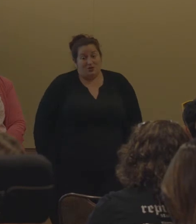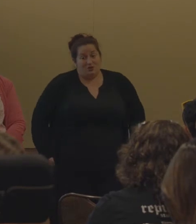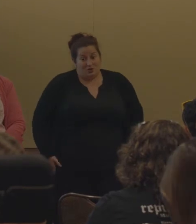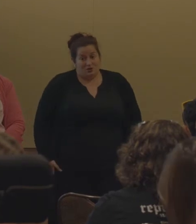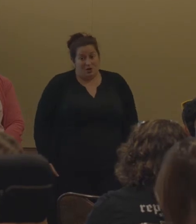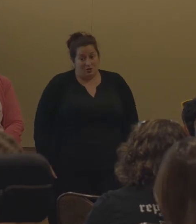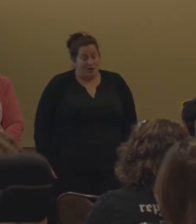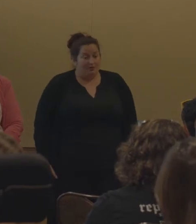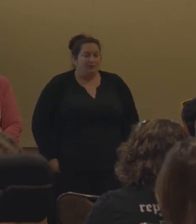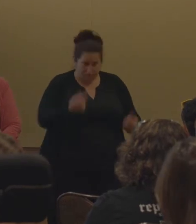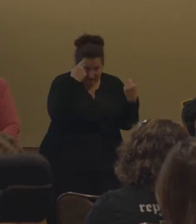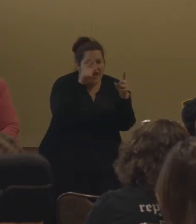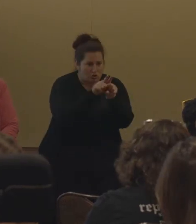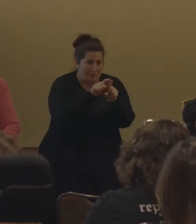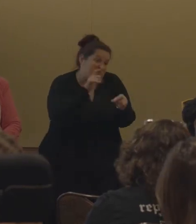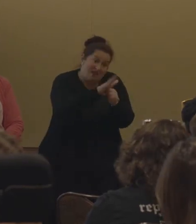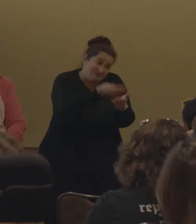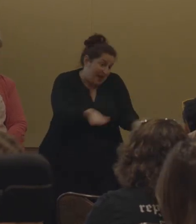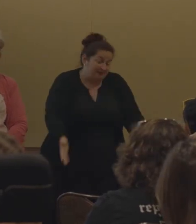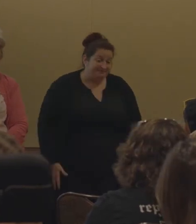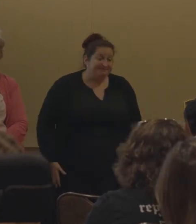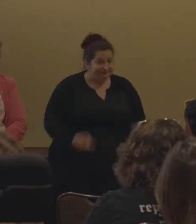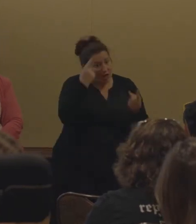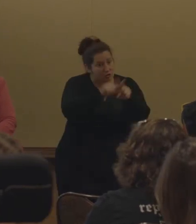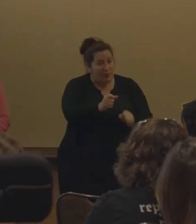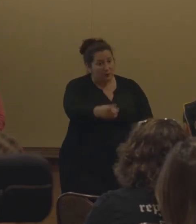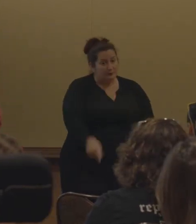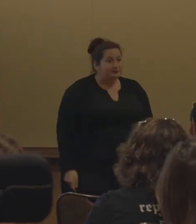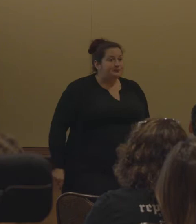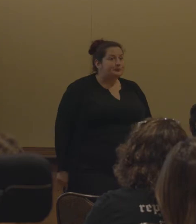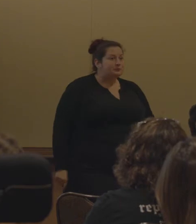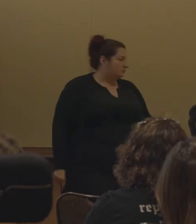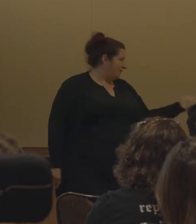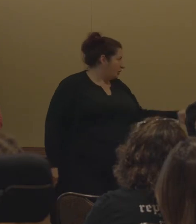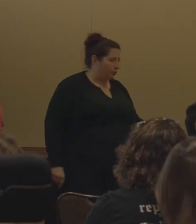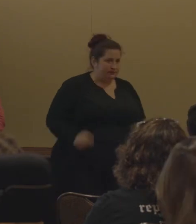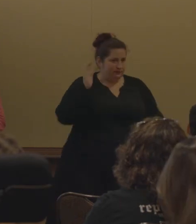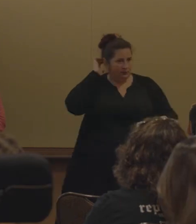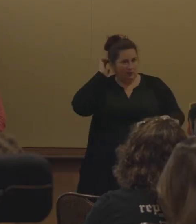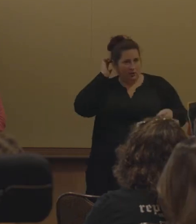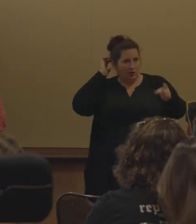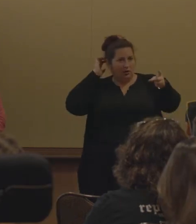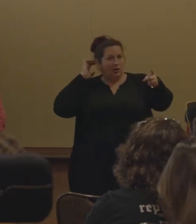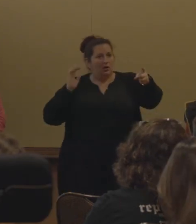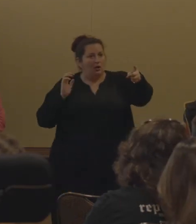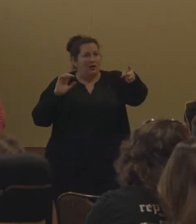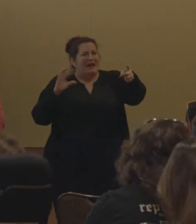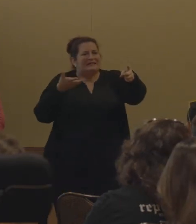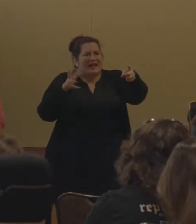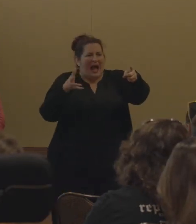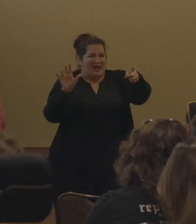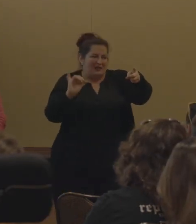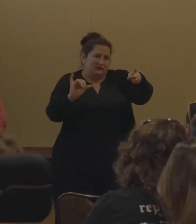specific issues are. I agree. There's not enough money. Question in the back? Well, that's kind of a question and